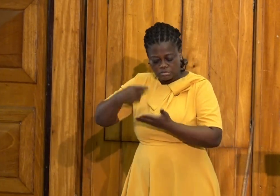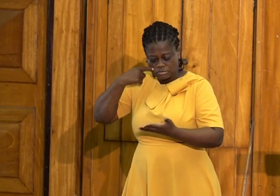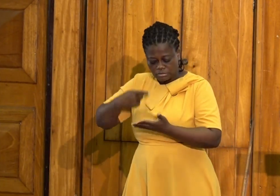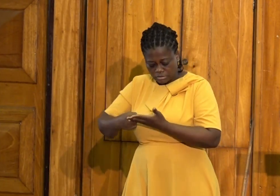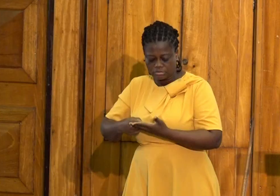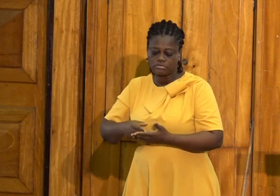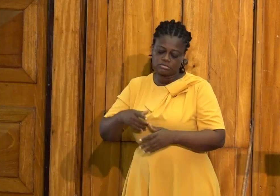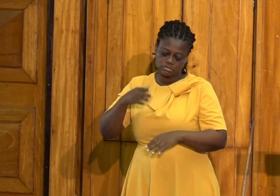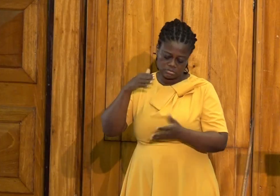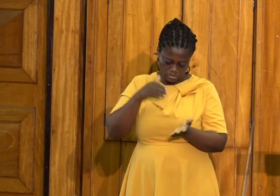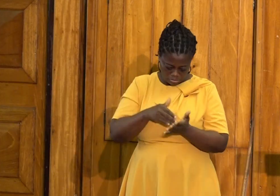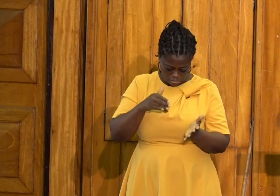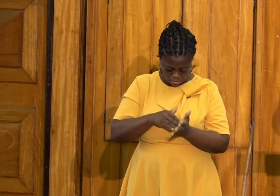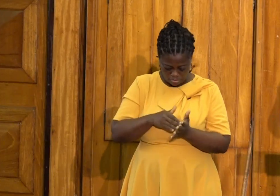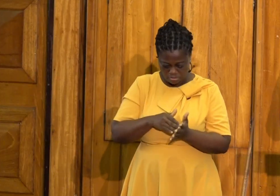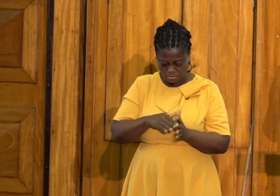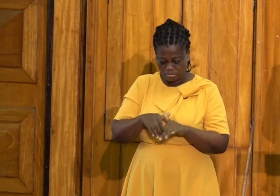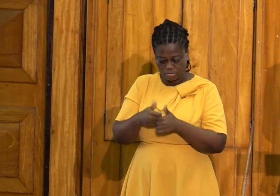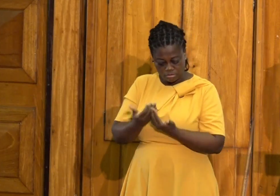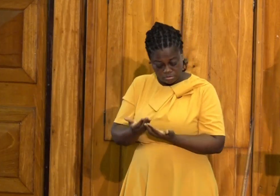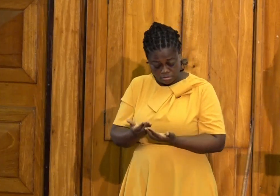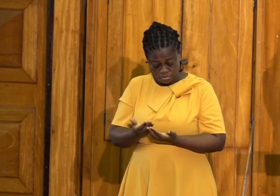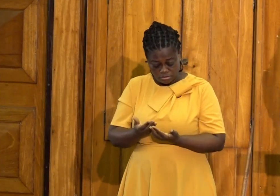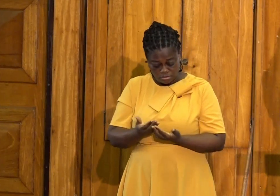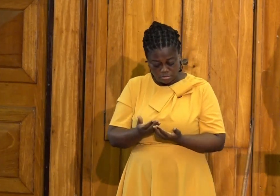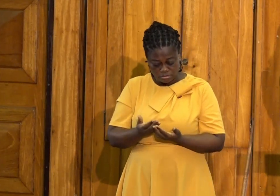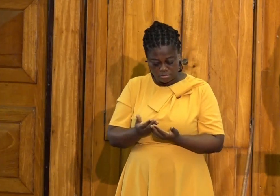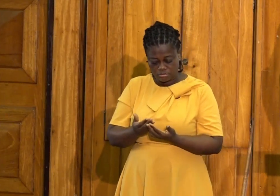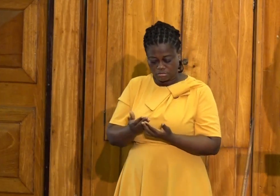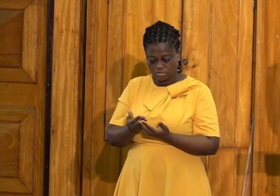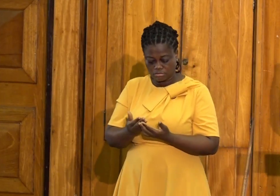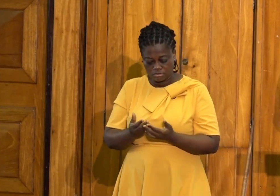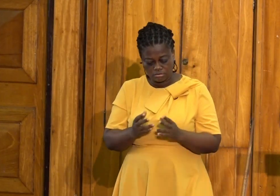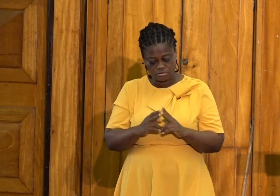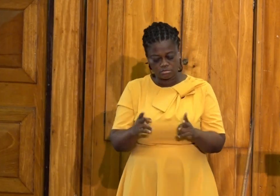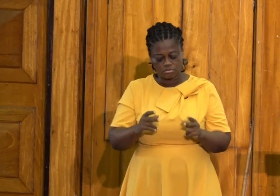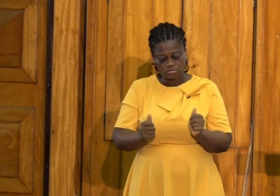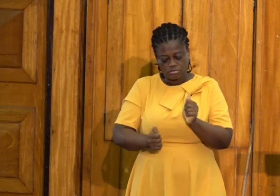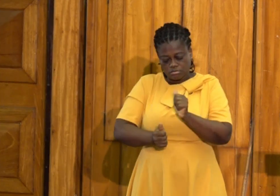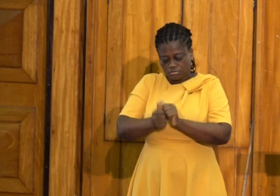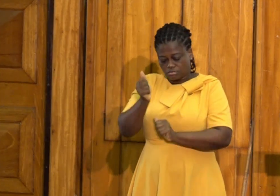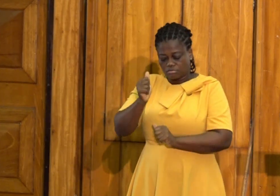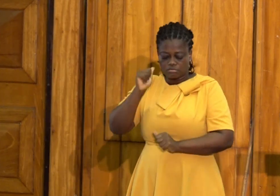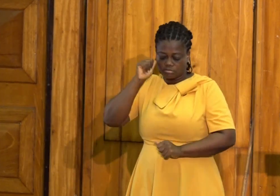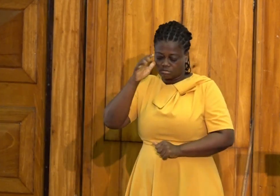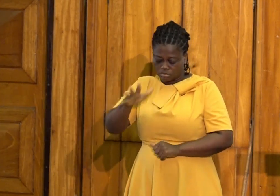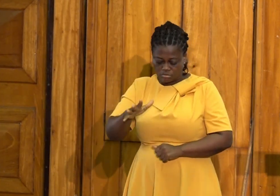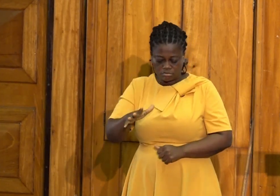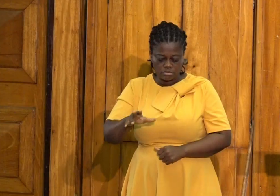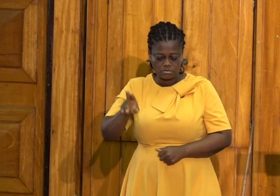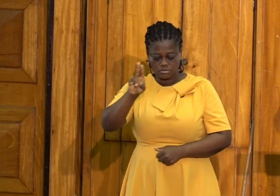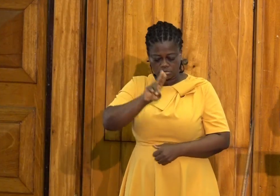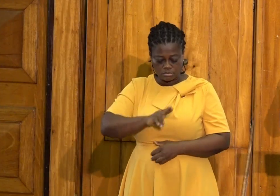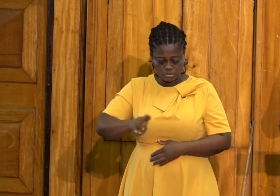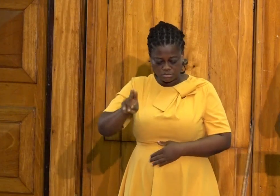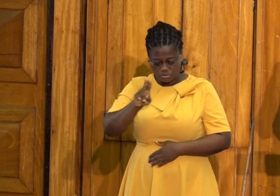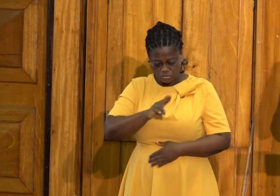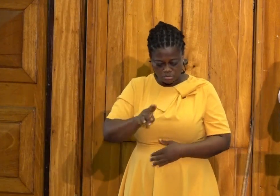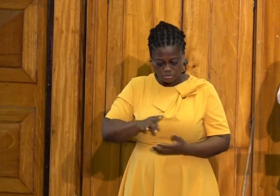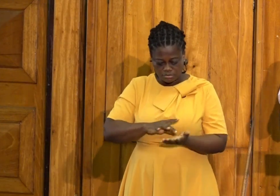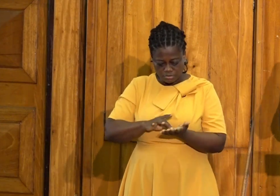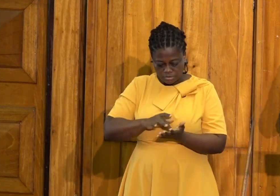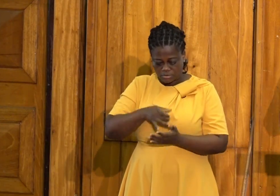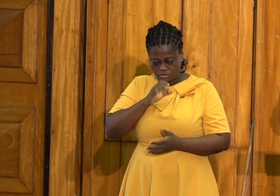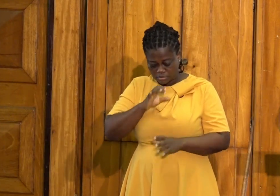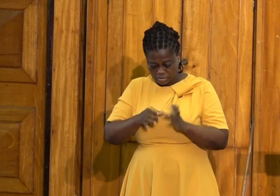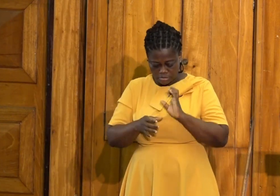Just to show you the treatment methods that were used, the majority of the women were treated using thermoablation,